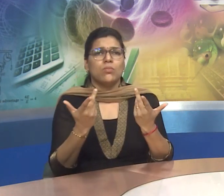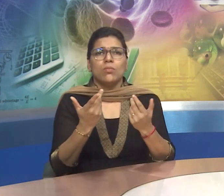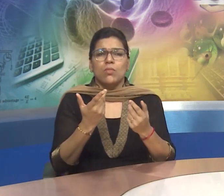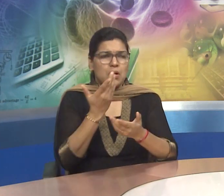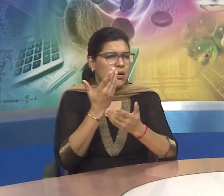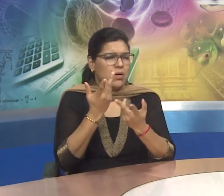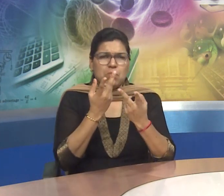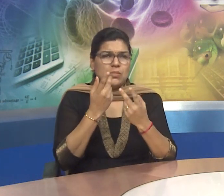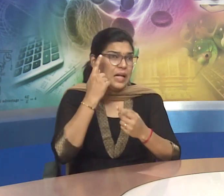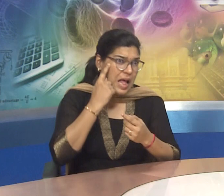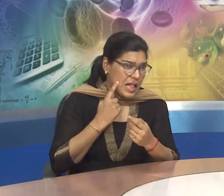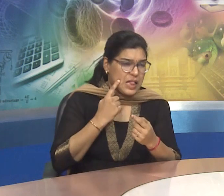them.